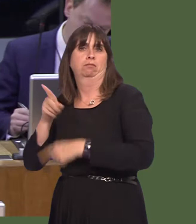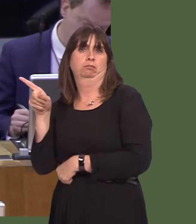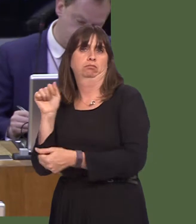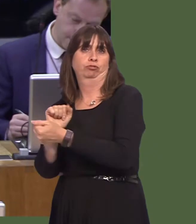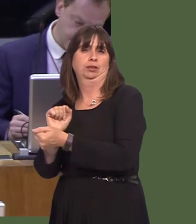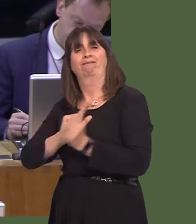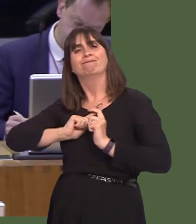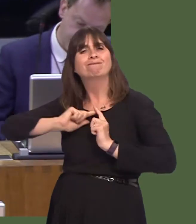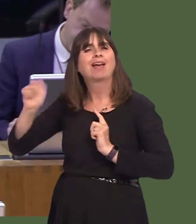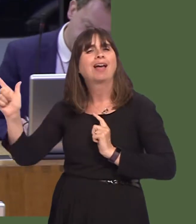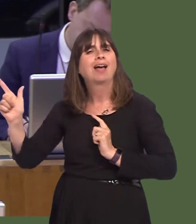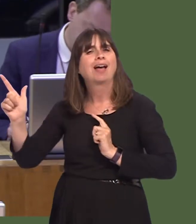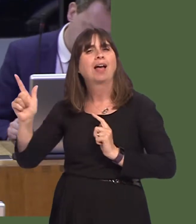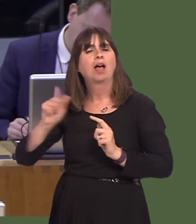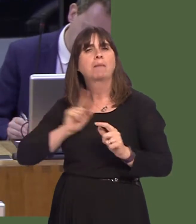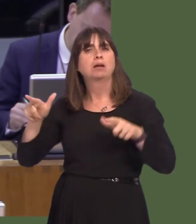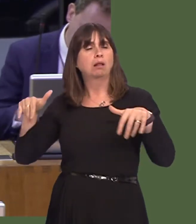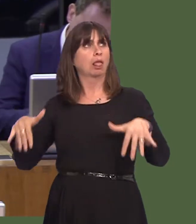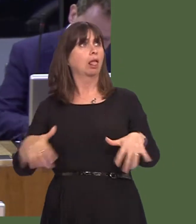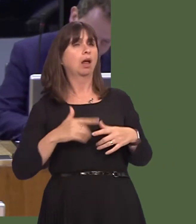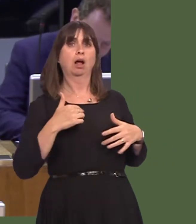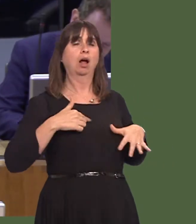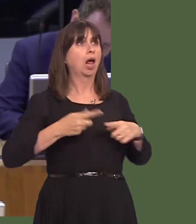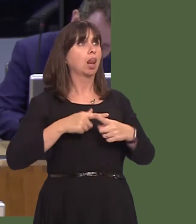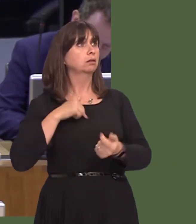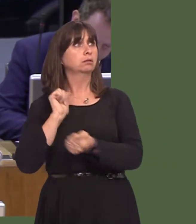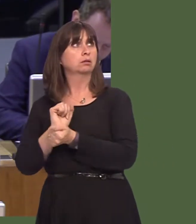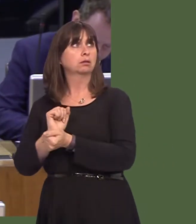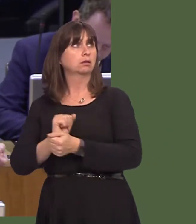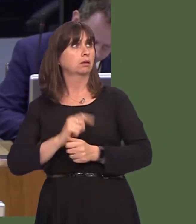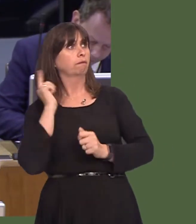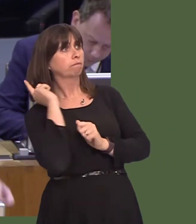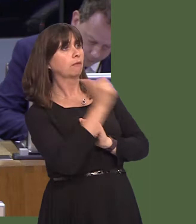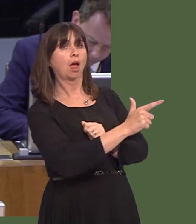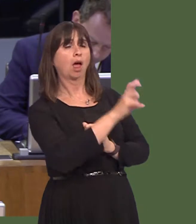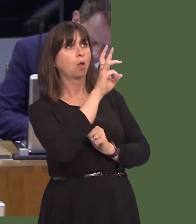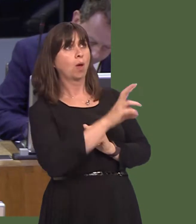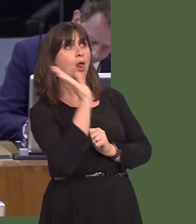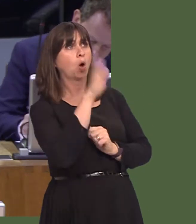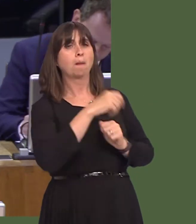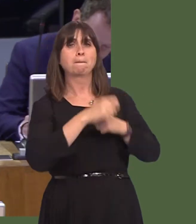home. And this is believed to be a significant factor in self-harm